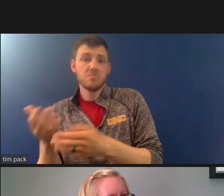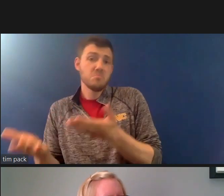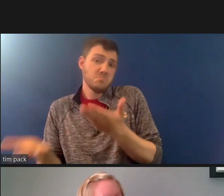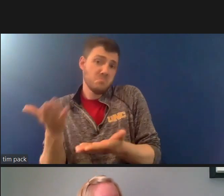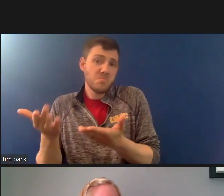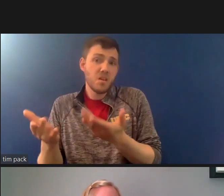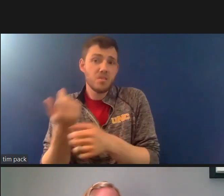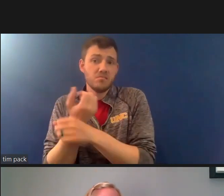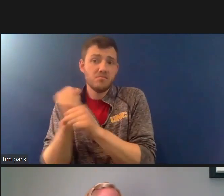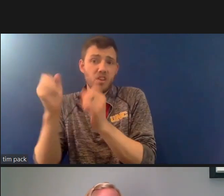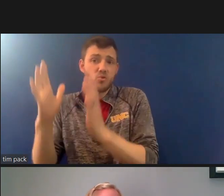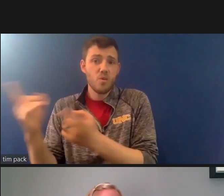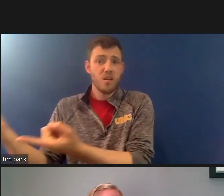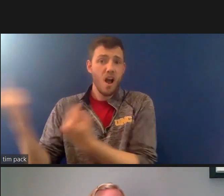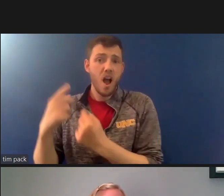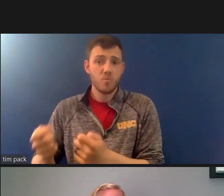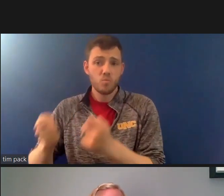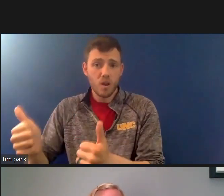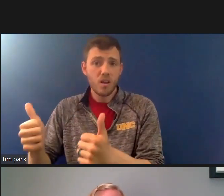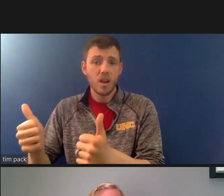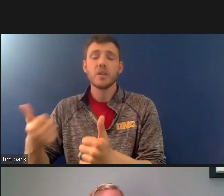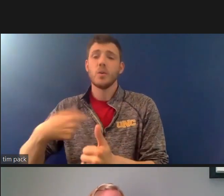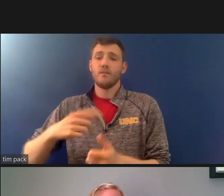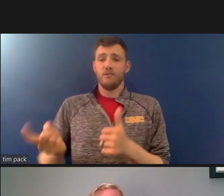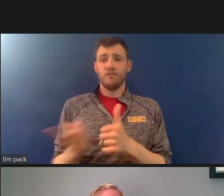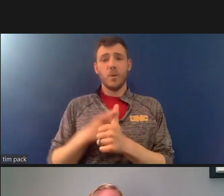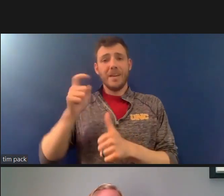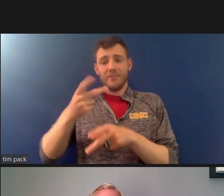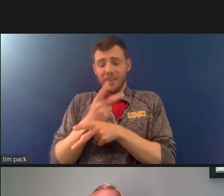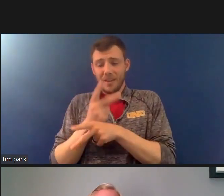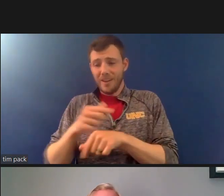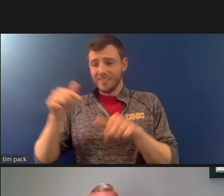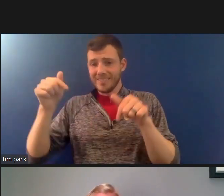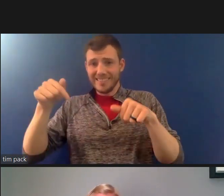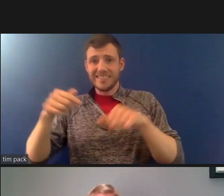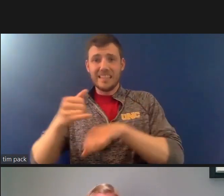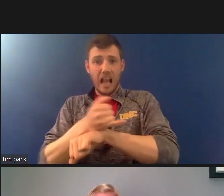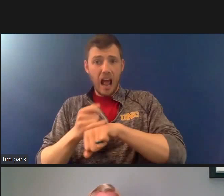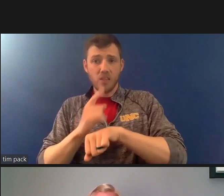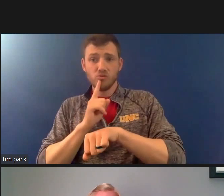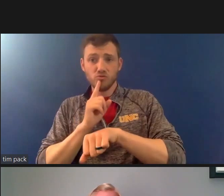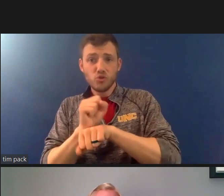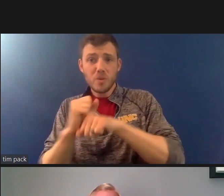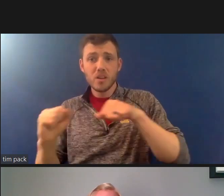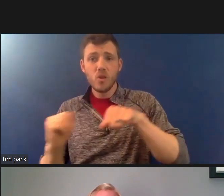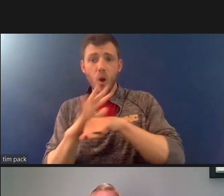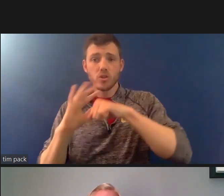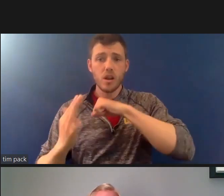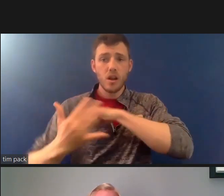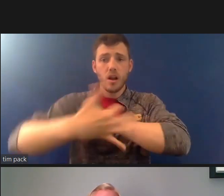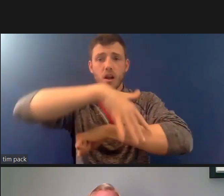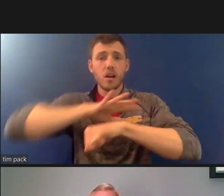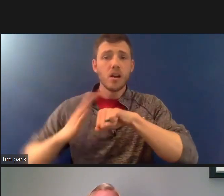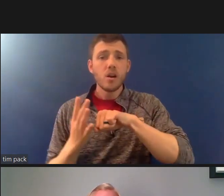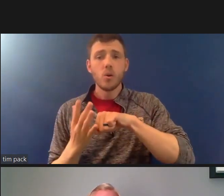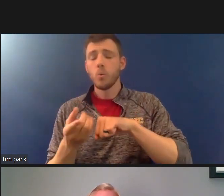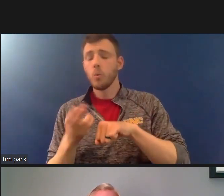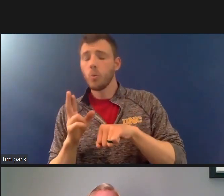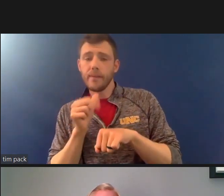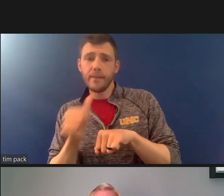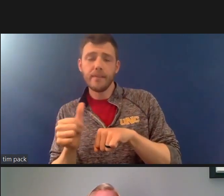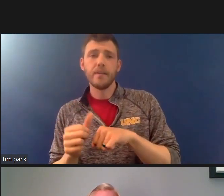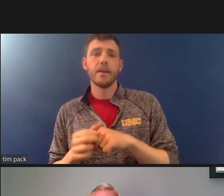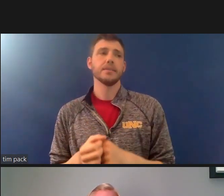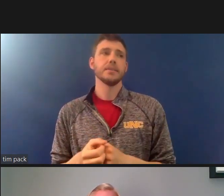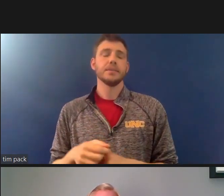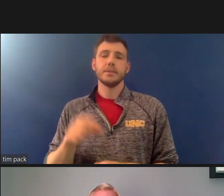away. So we've got to decide if this is an island. Everybody must stay around here and wait and not go away. 3 of us. If we take